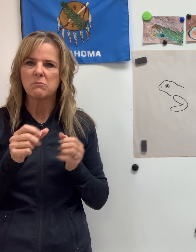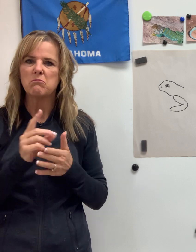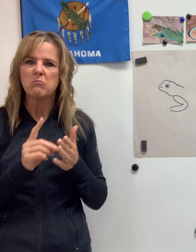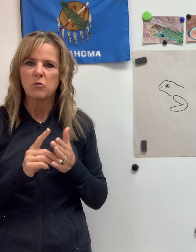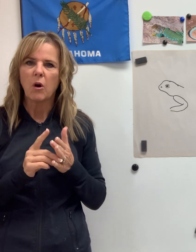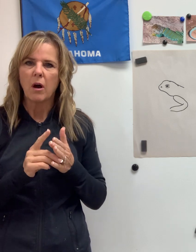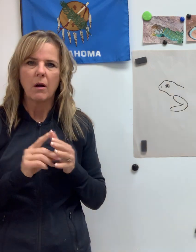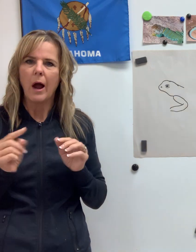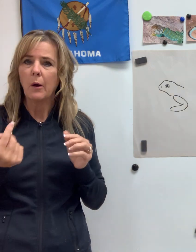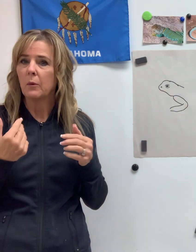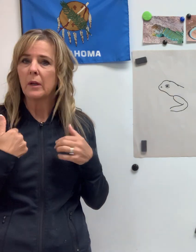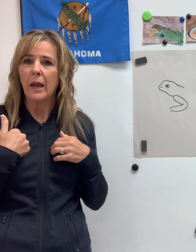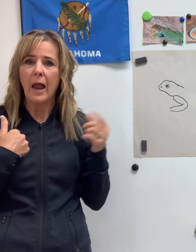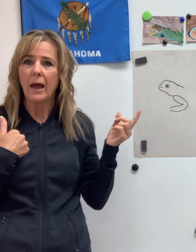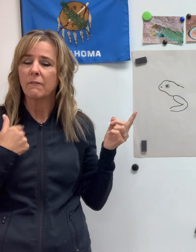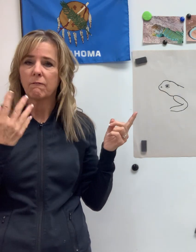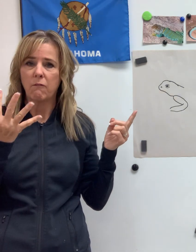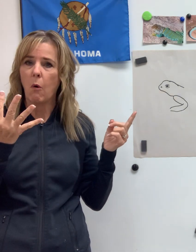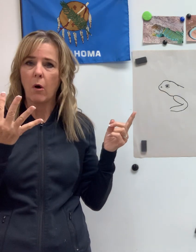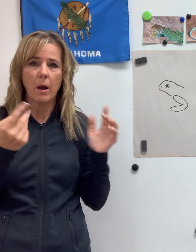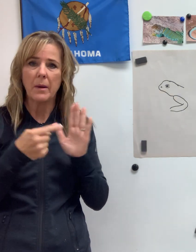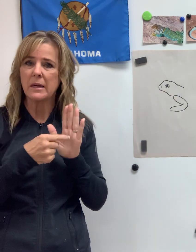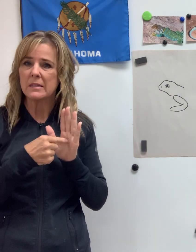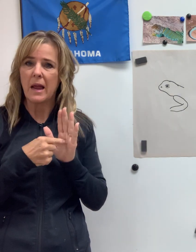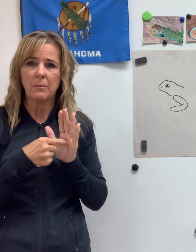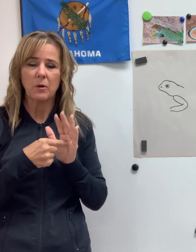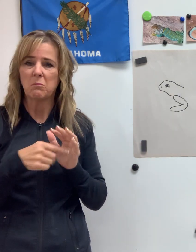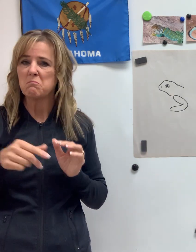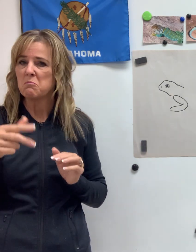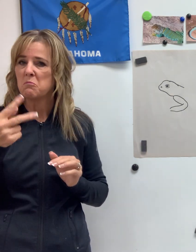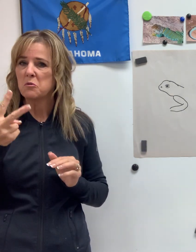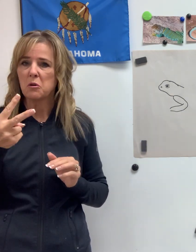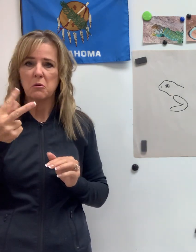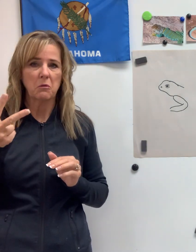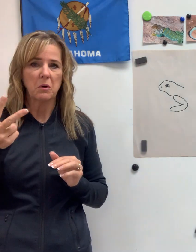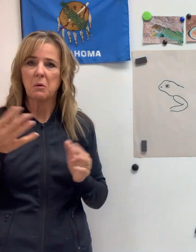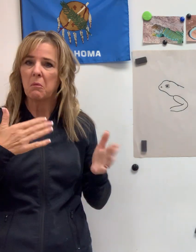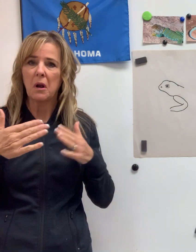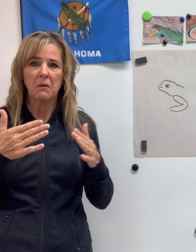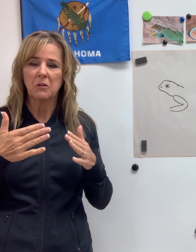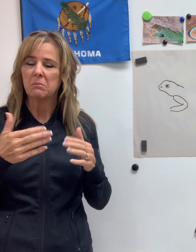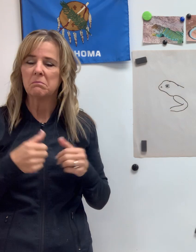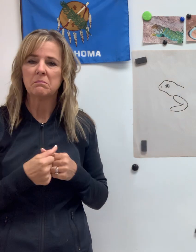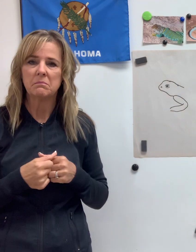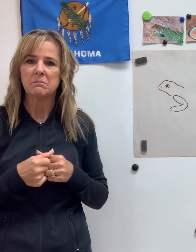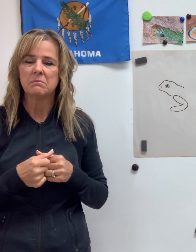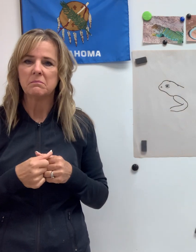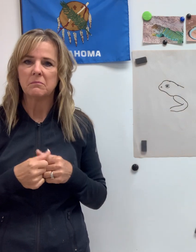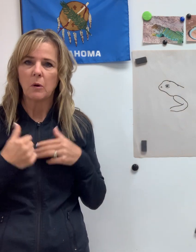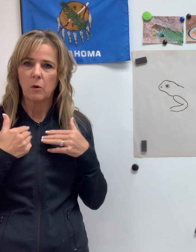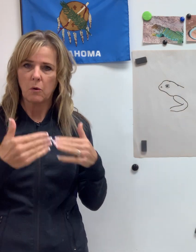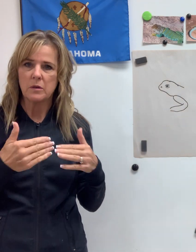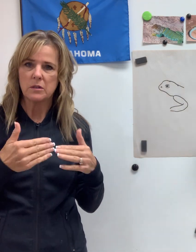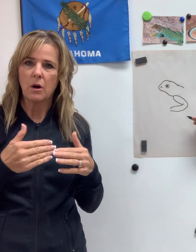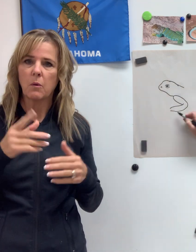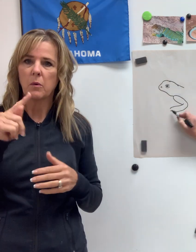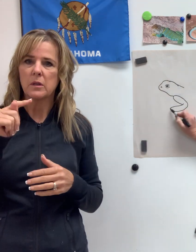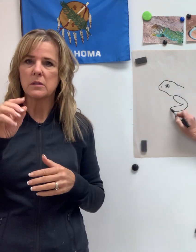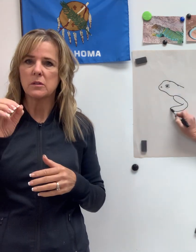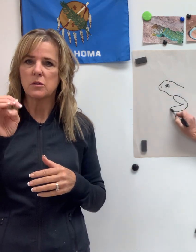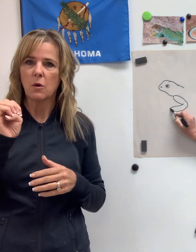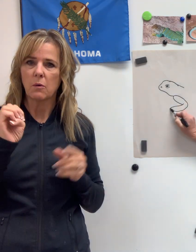example, I only had room for 4. If you only have room for 3 or 2 or 1, whatever. No big deal. We're gonna go ahead and start with his